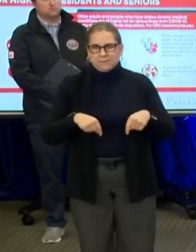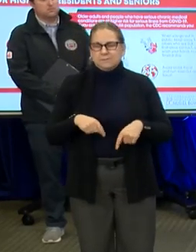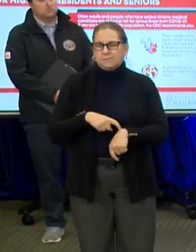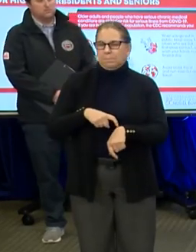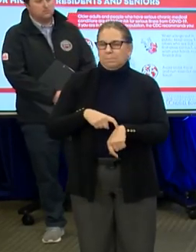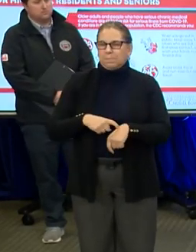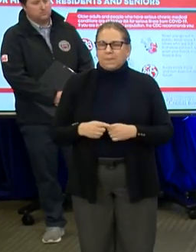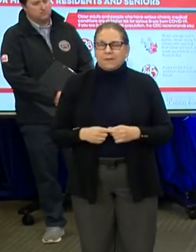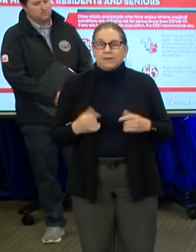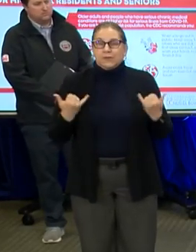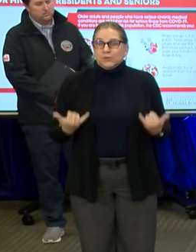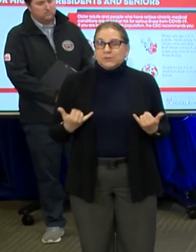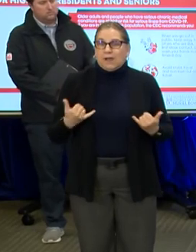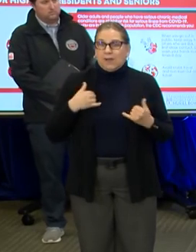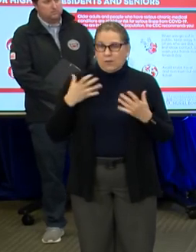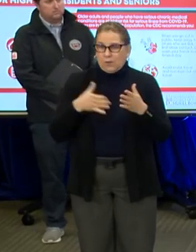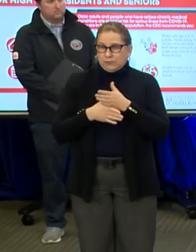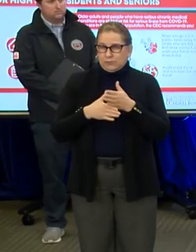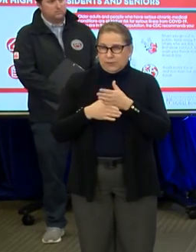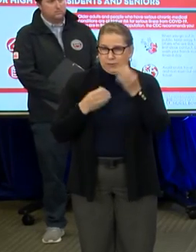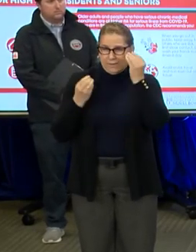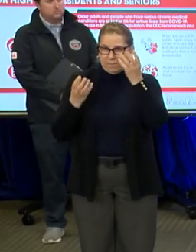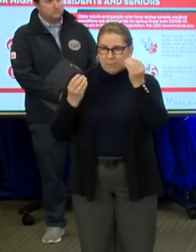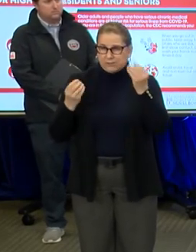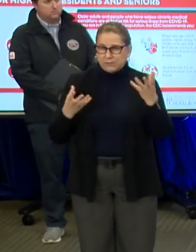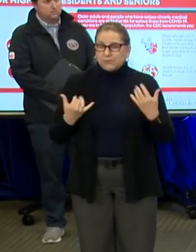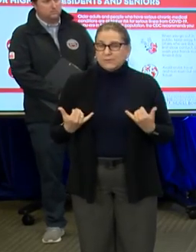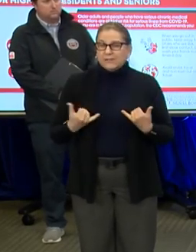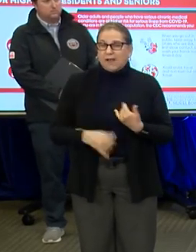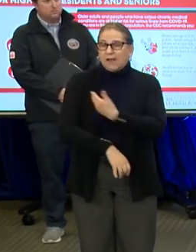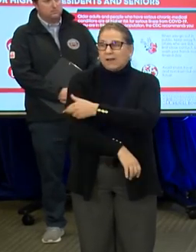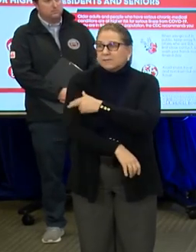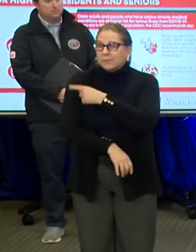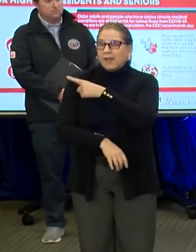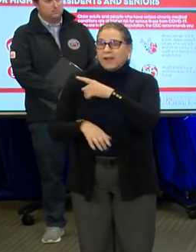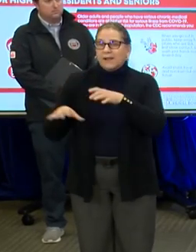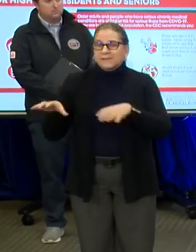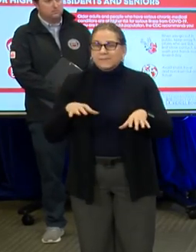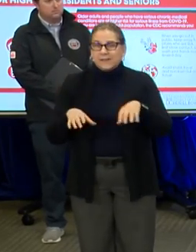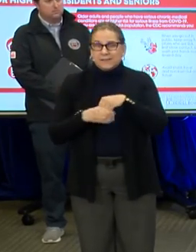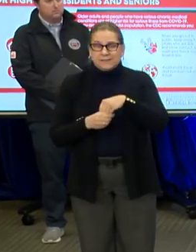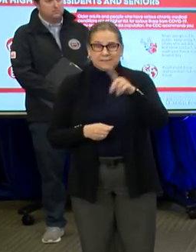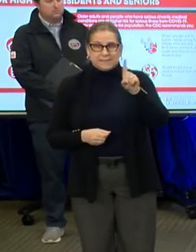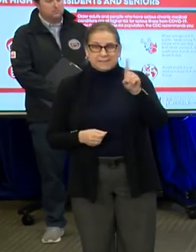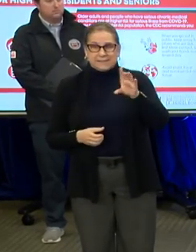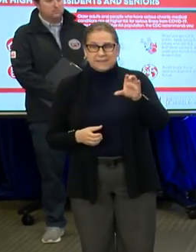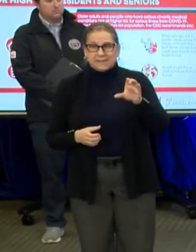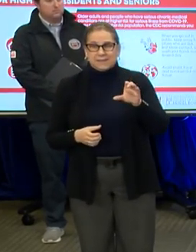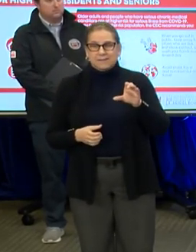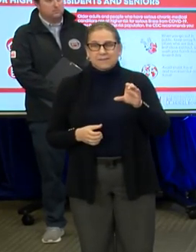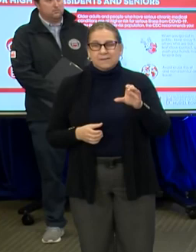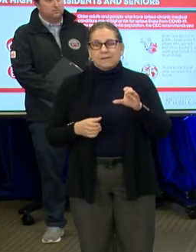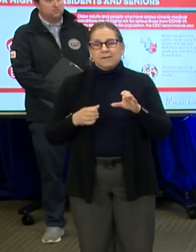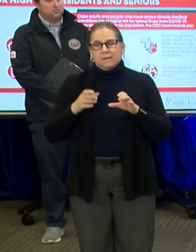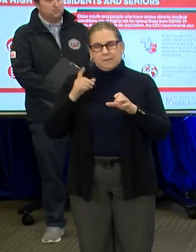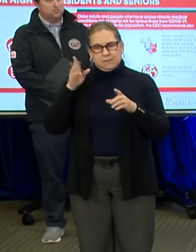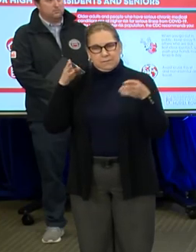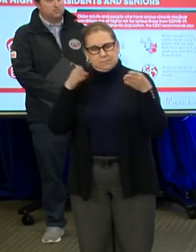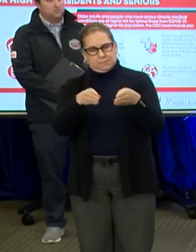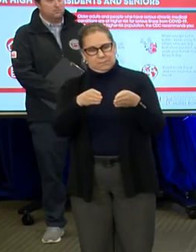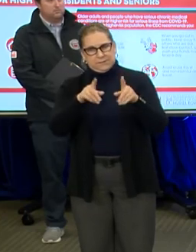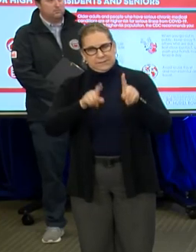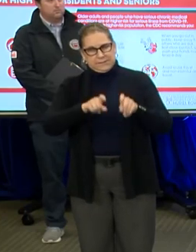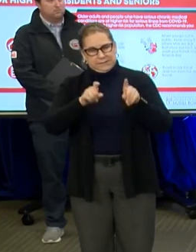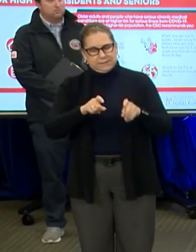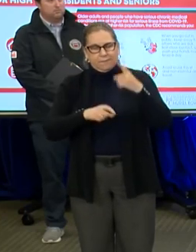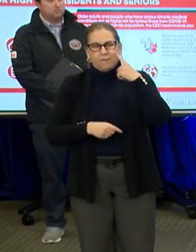and proposed actions of hospitals and healthcare systems in the District of Columbia as it relates to testing for COVID-19. As